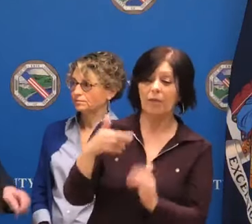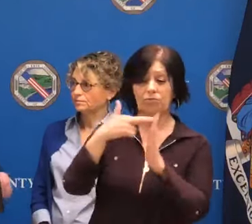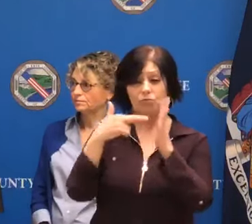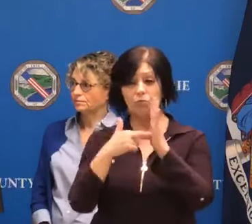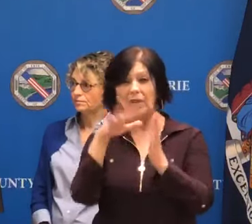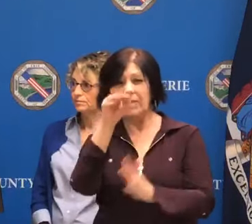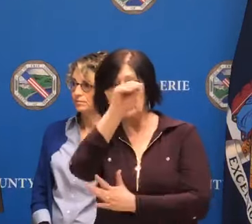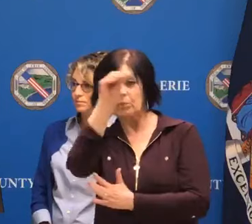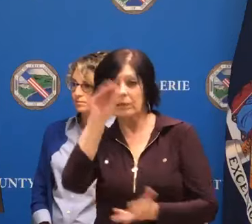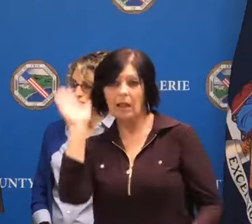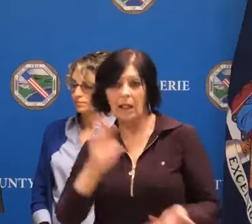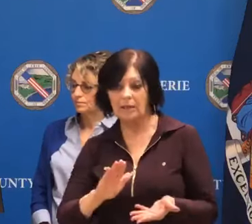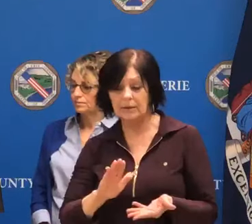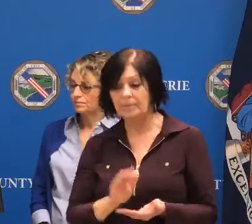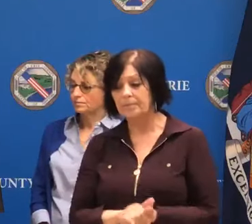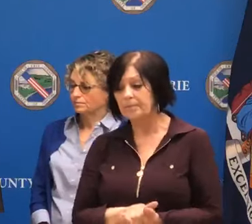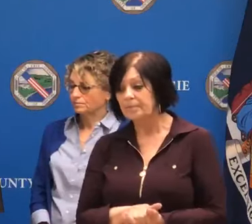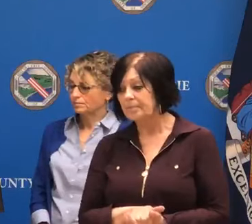cut.